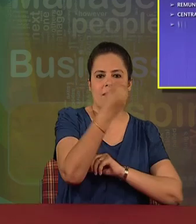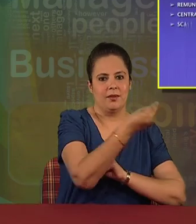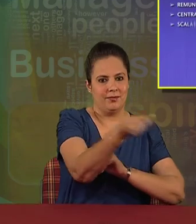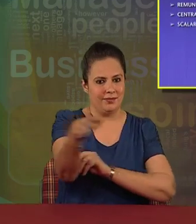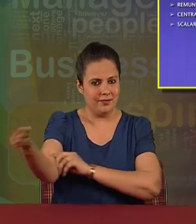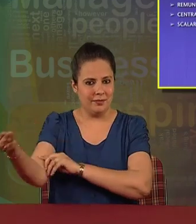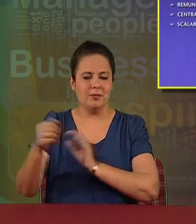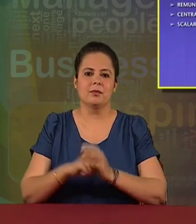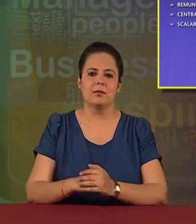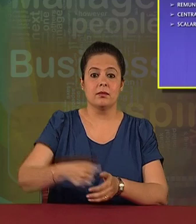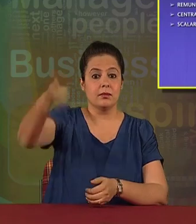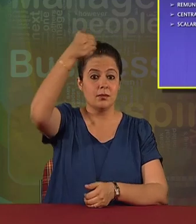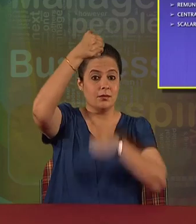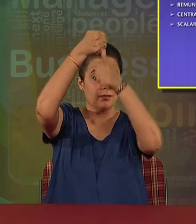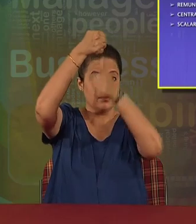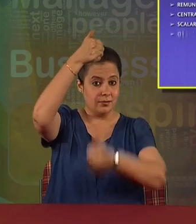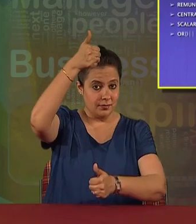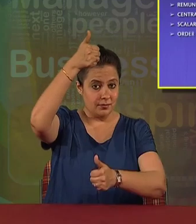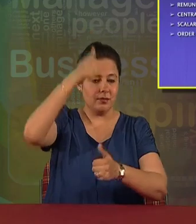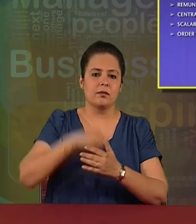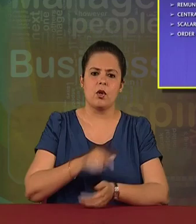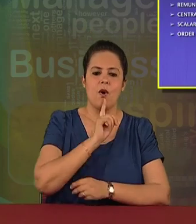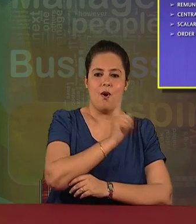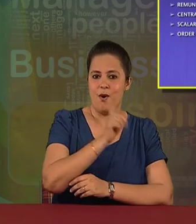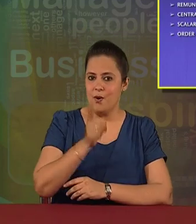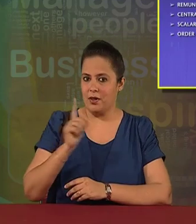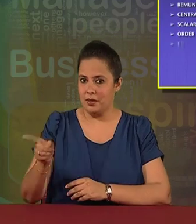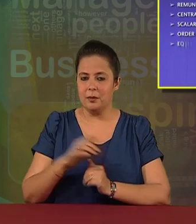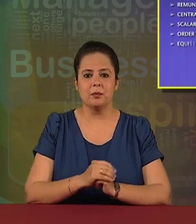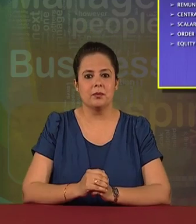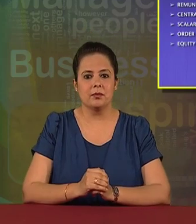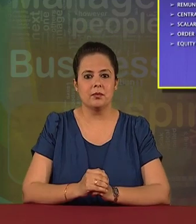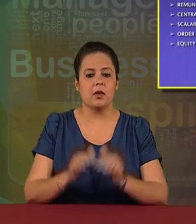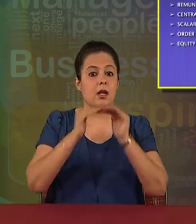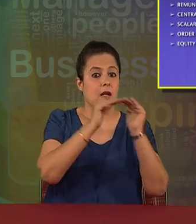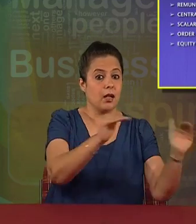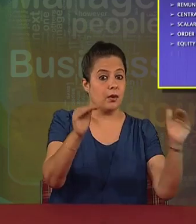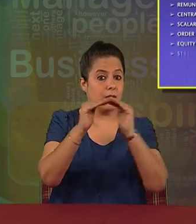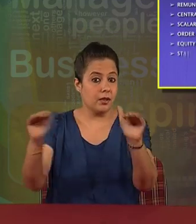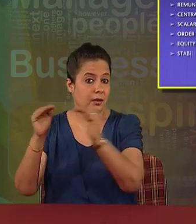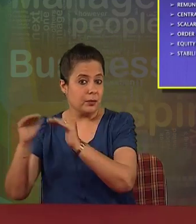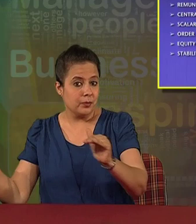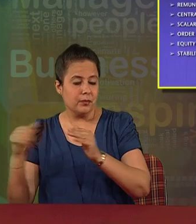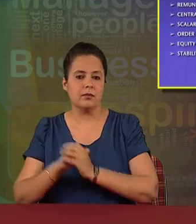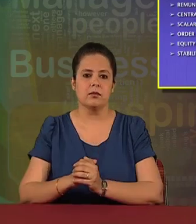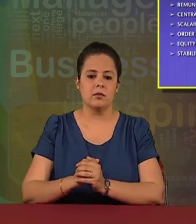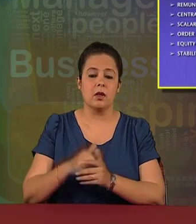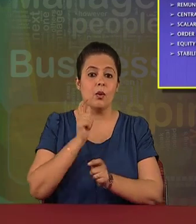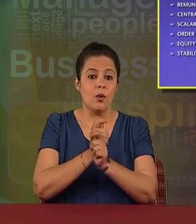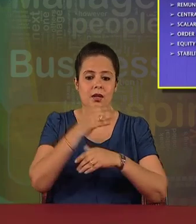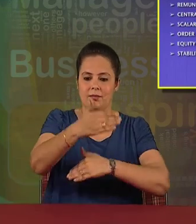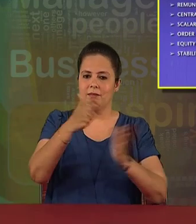9, scalar chain. Number 10, order. Number 11, equity. Number 12, stability of